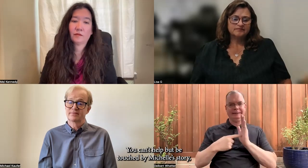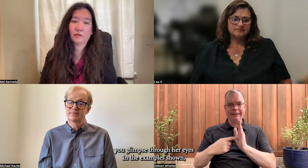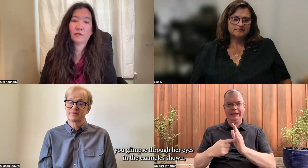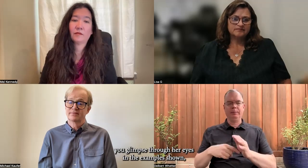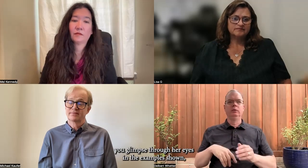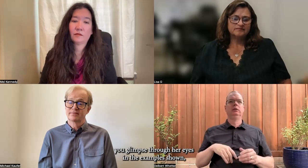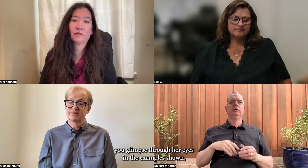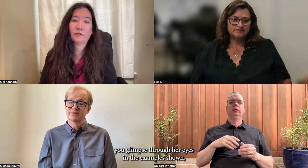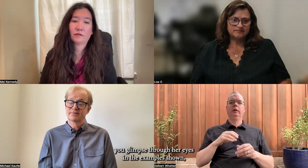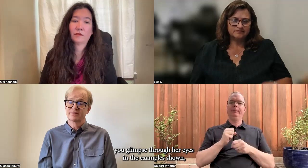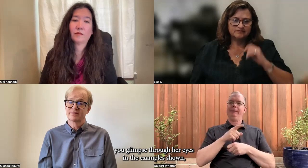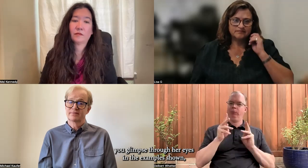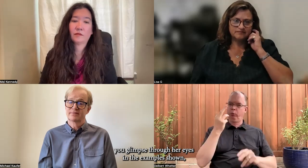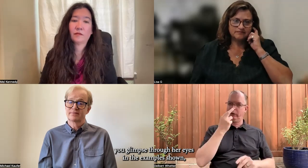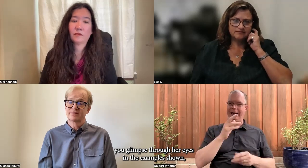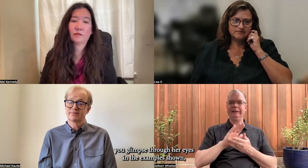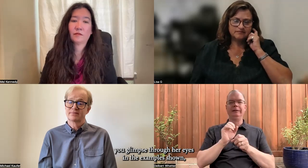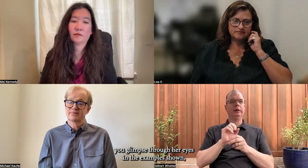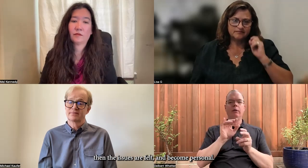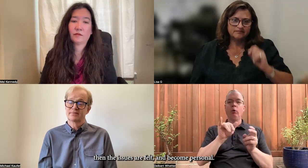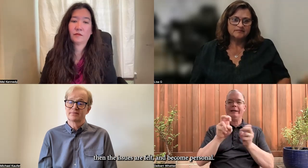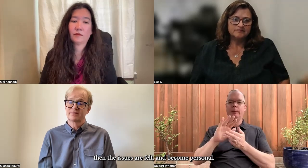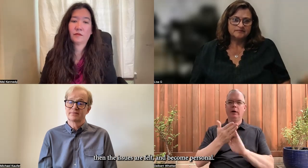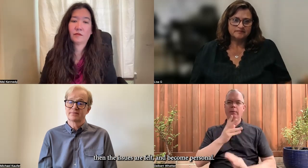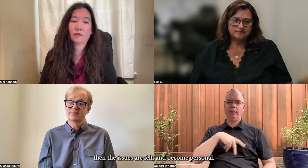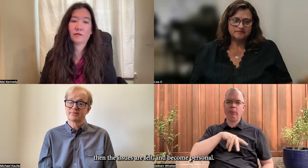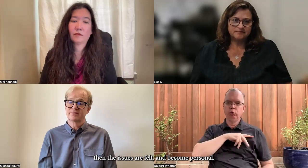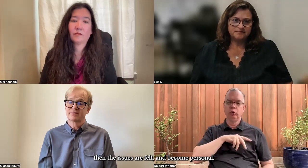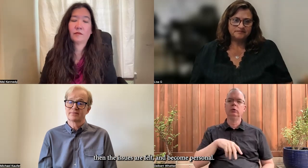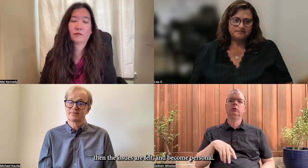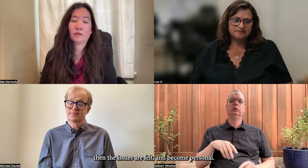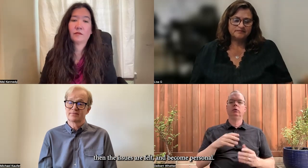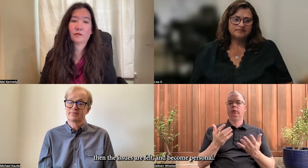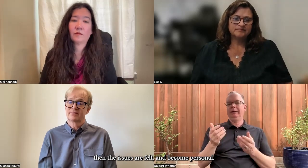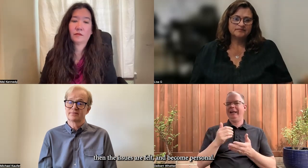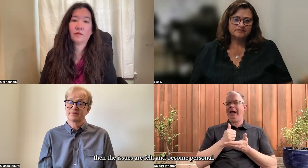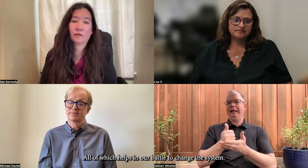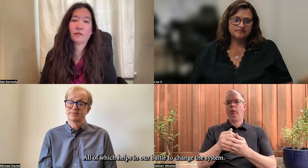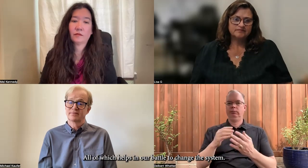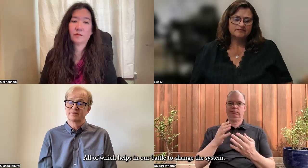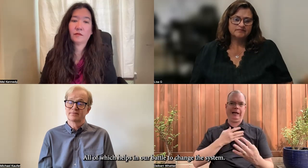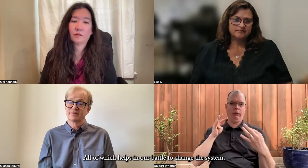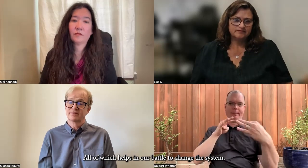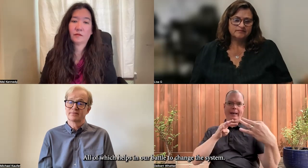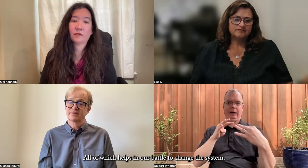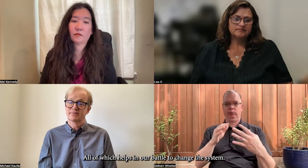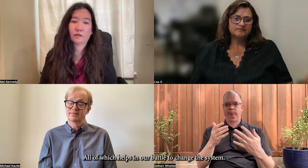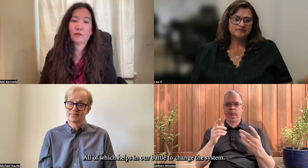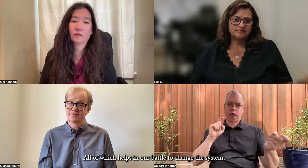touched by Michelle's story. You glimpse through her eyes in the examples shown. Then the issues are felt and become personal, all of which helps in our battle